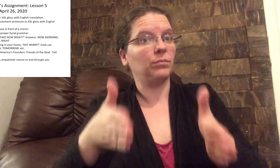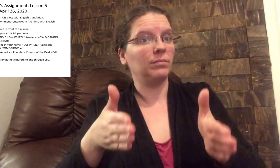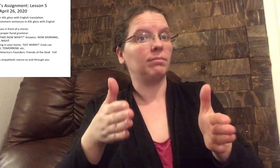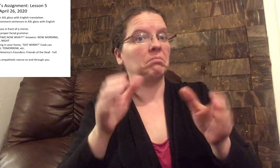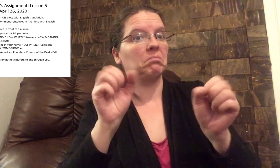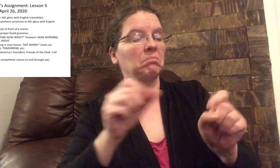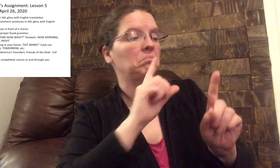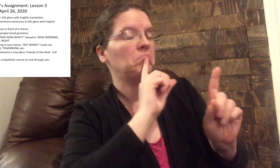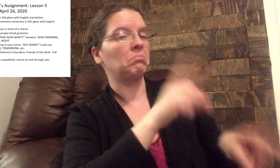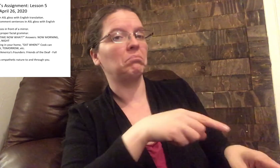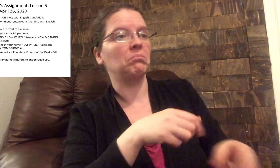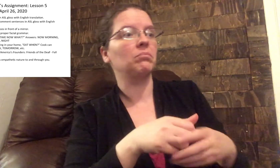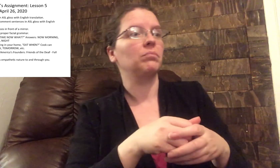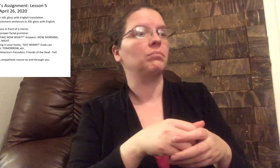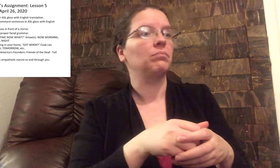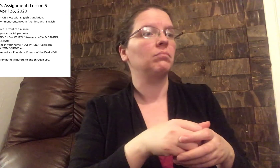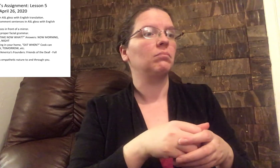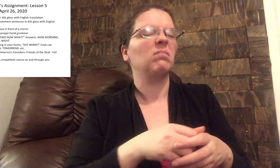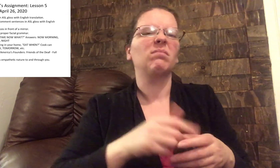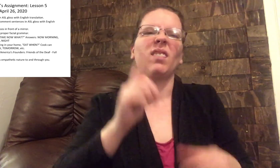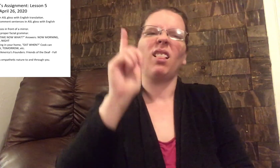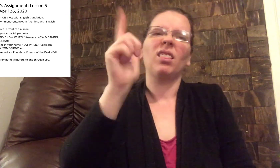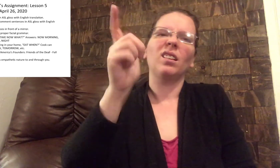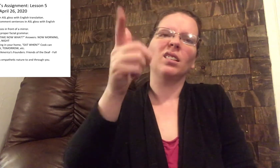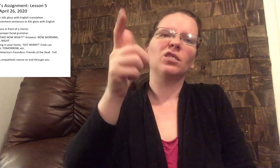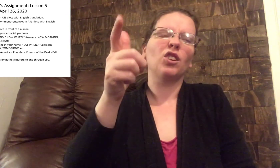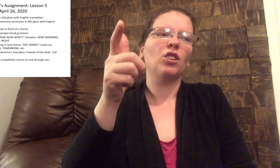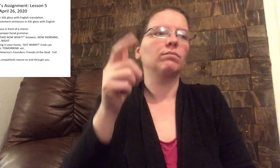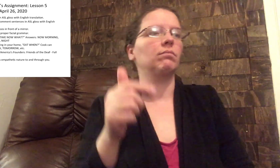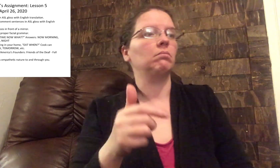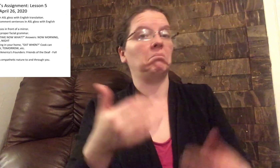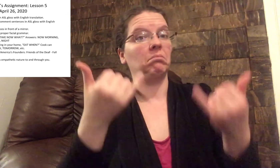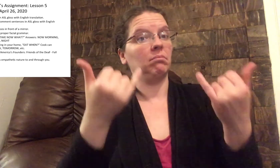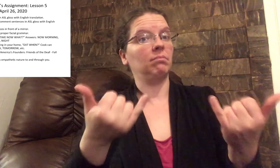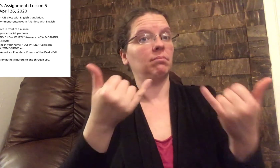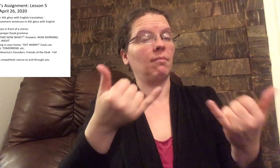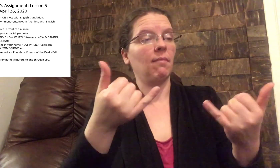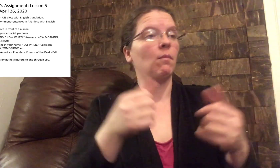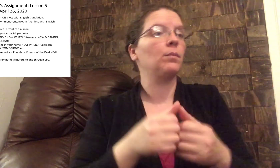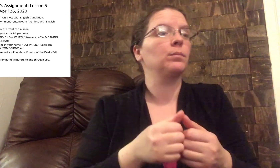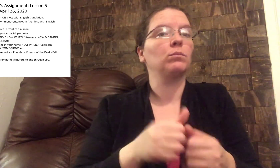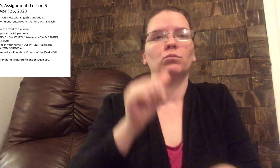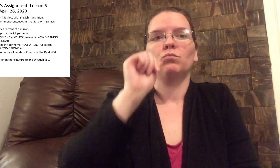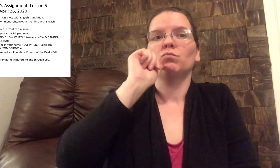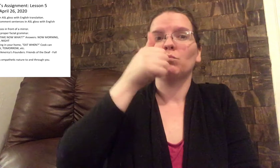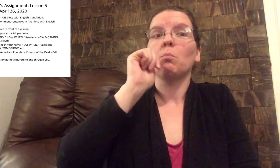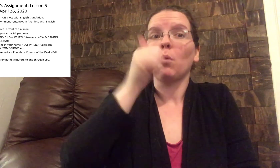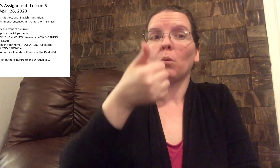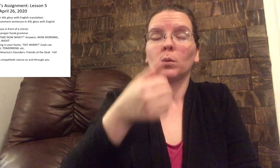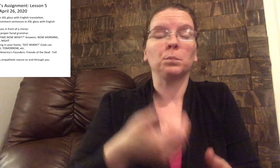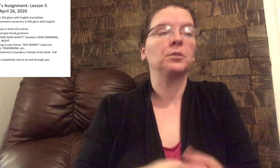The cook can reply with later, now, tomorrow.